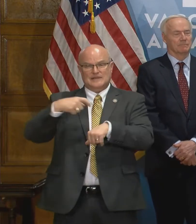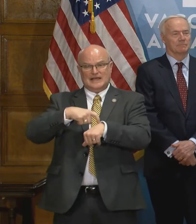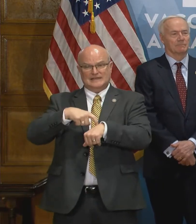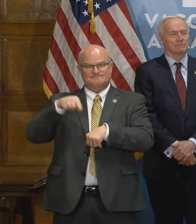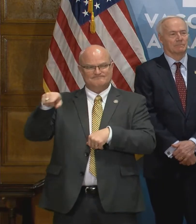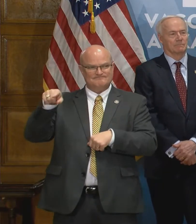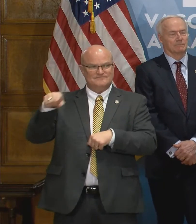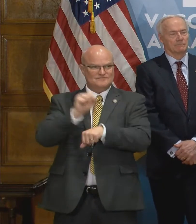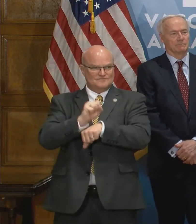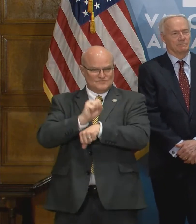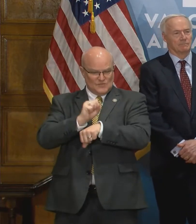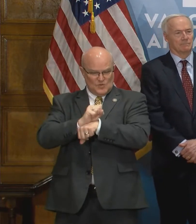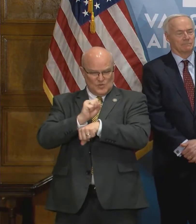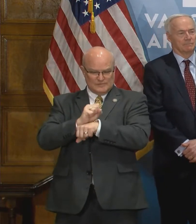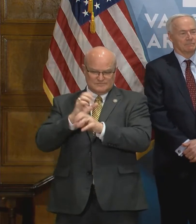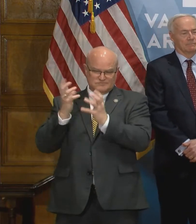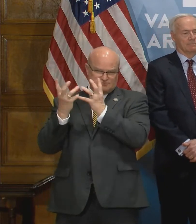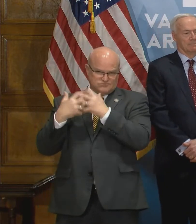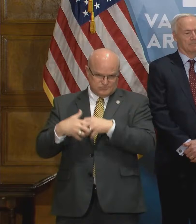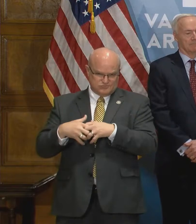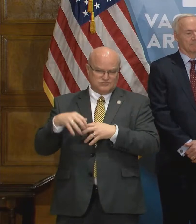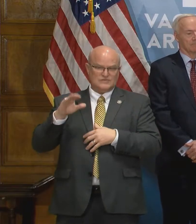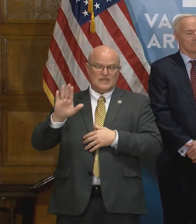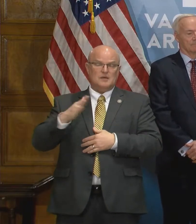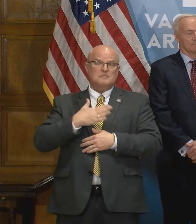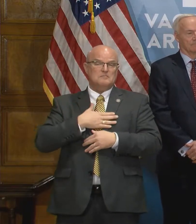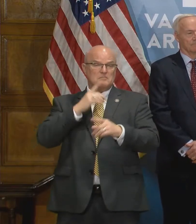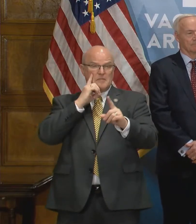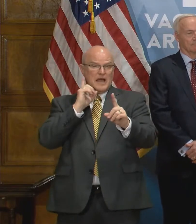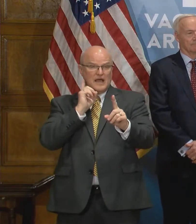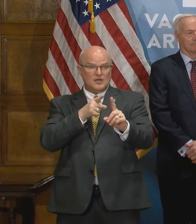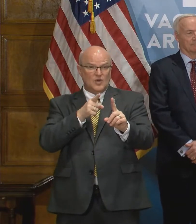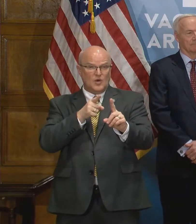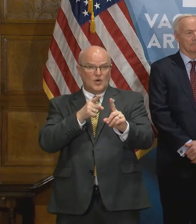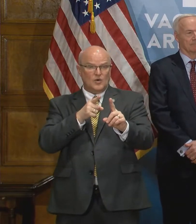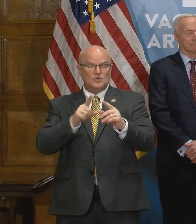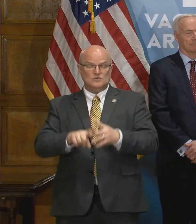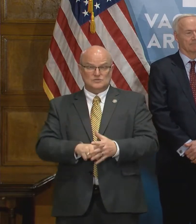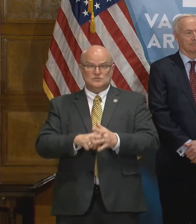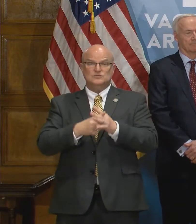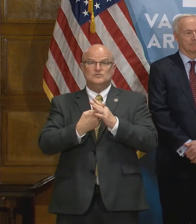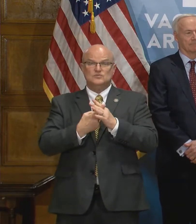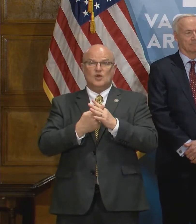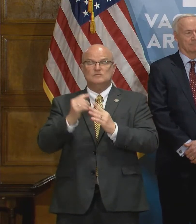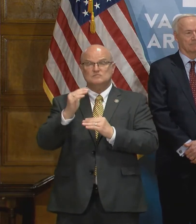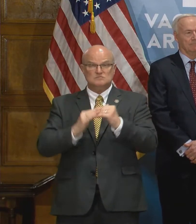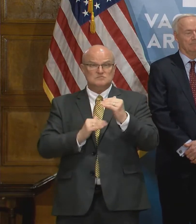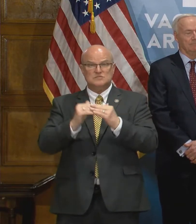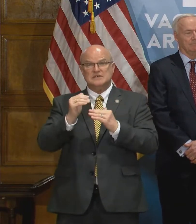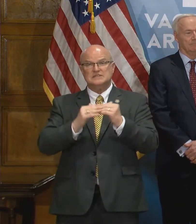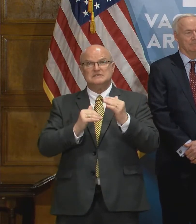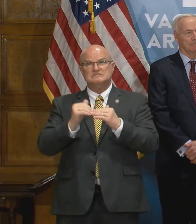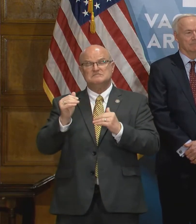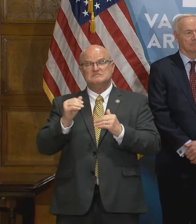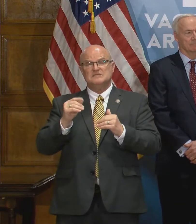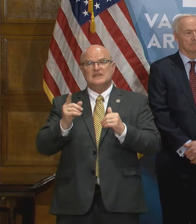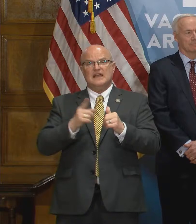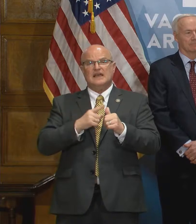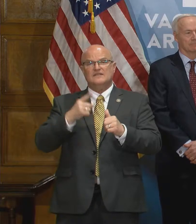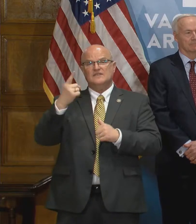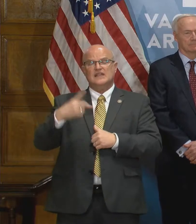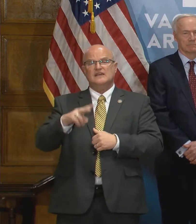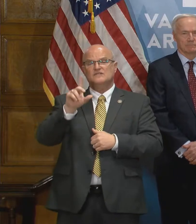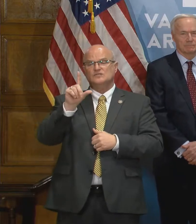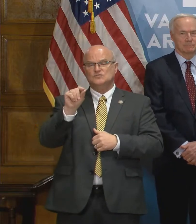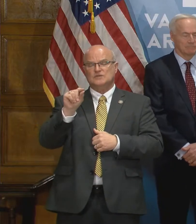to work on there. But my goal would be to start construction in the first half of